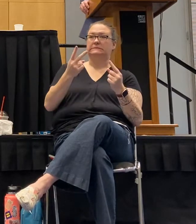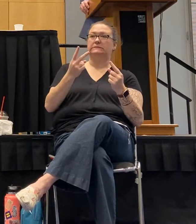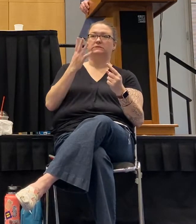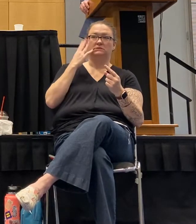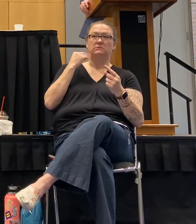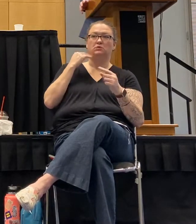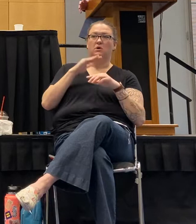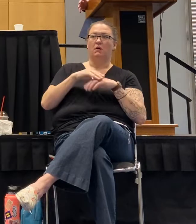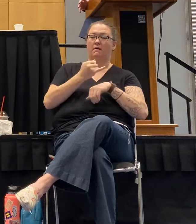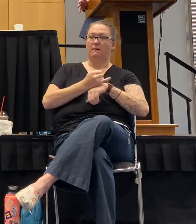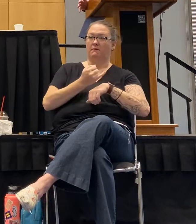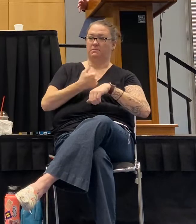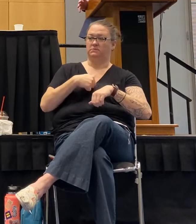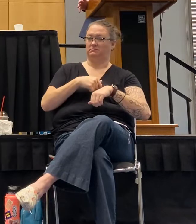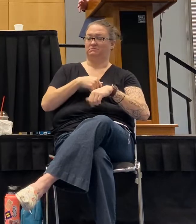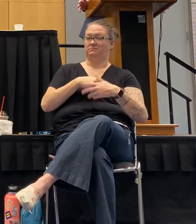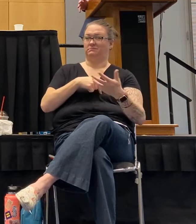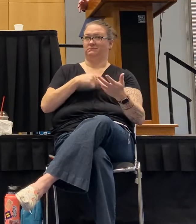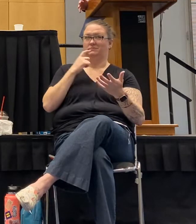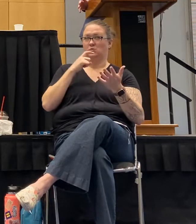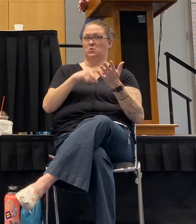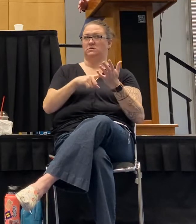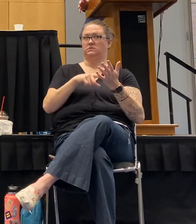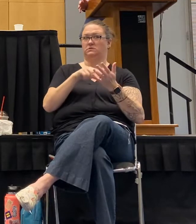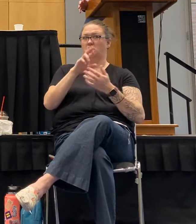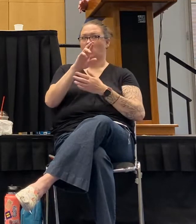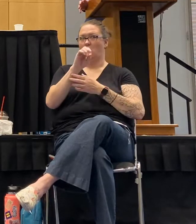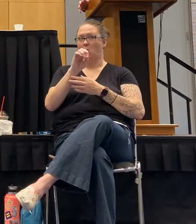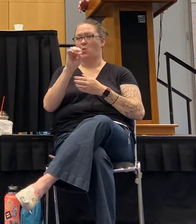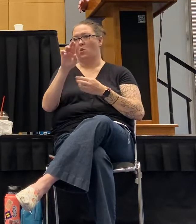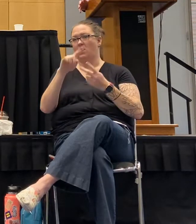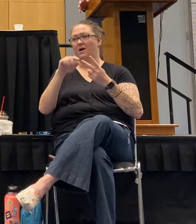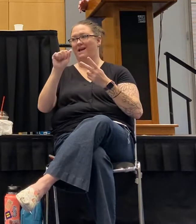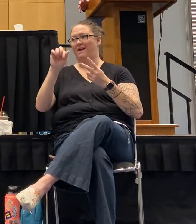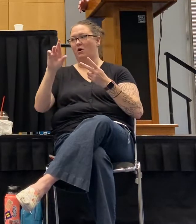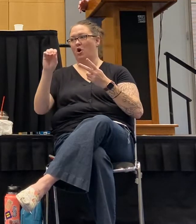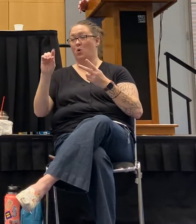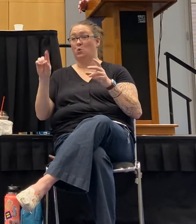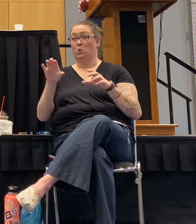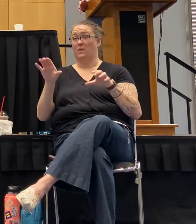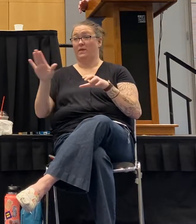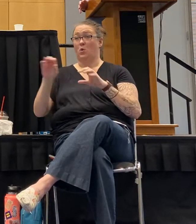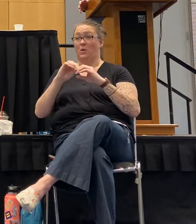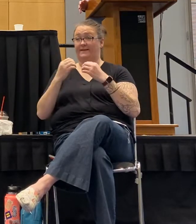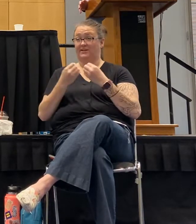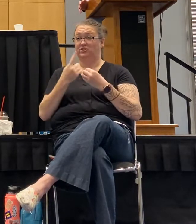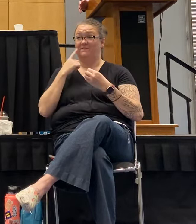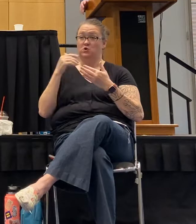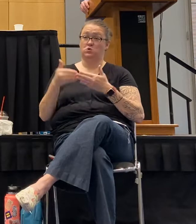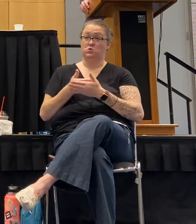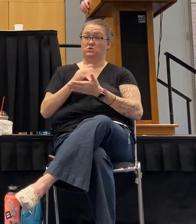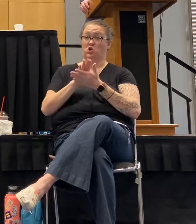campus, where as the RO or AROs were doing that orientation for new